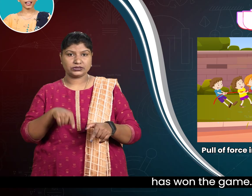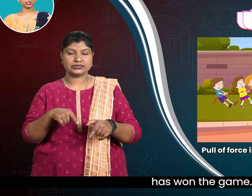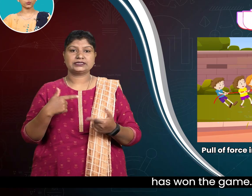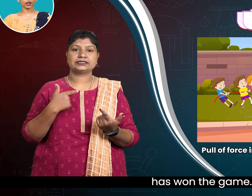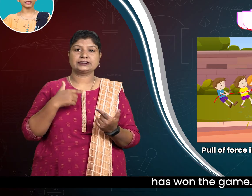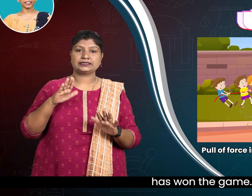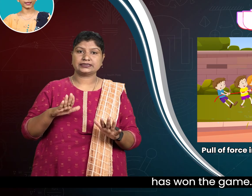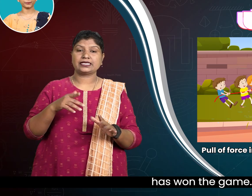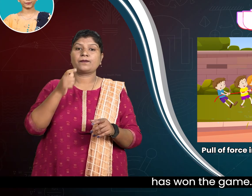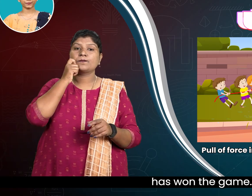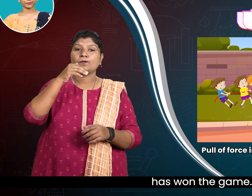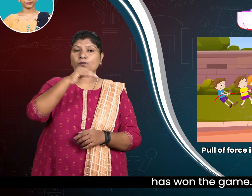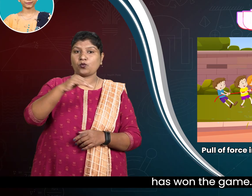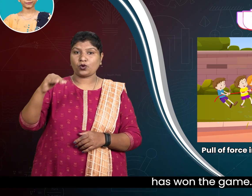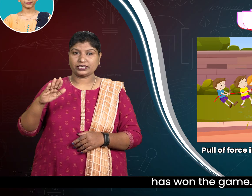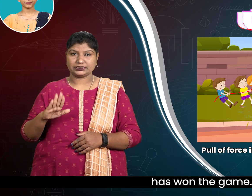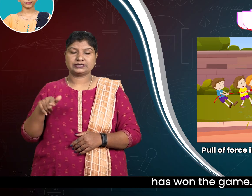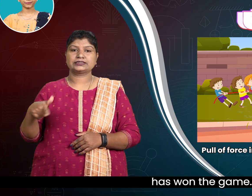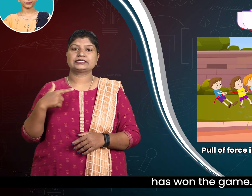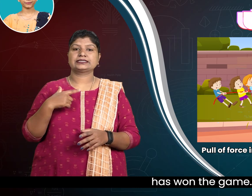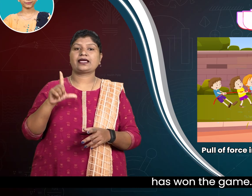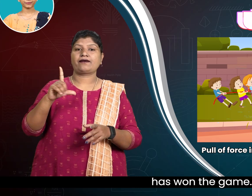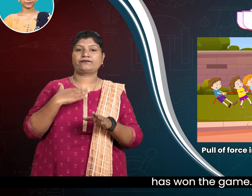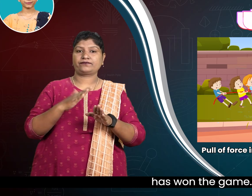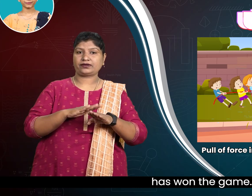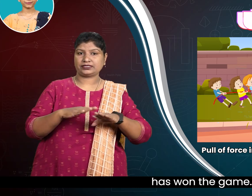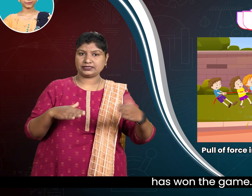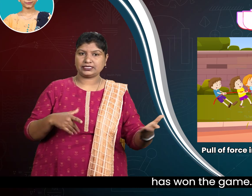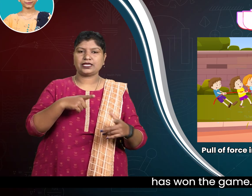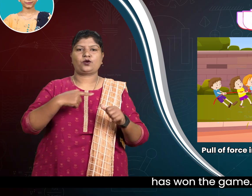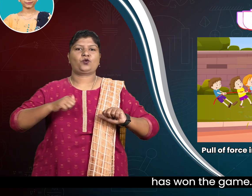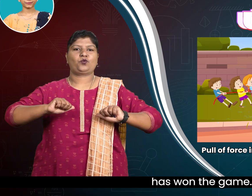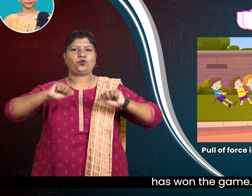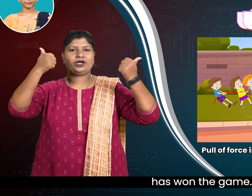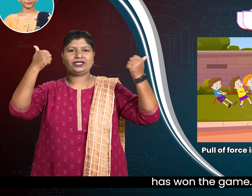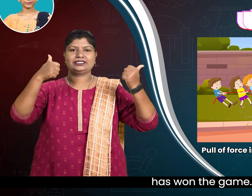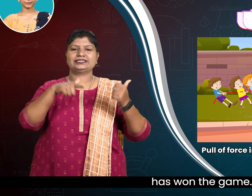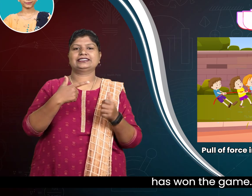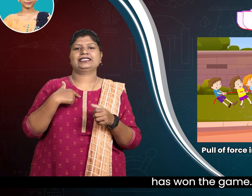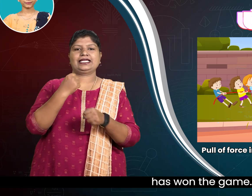has won the game.